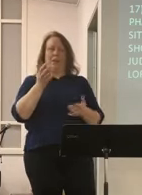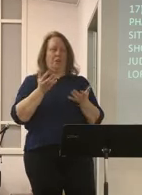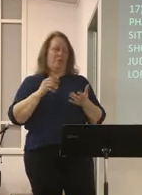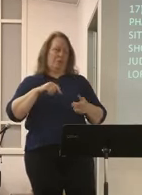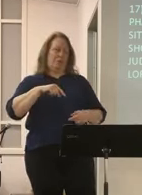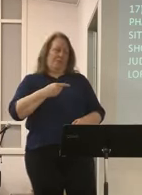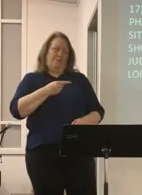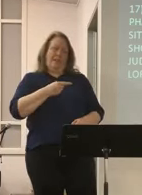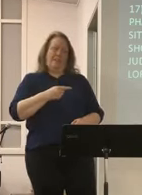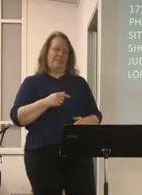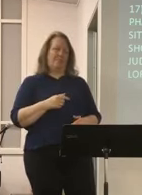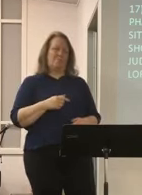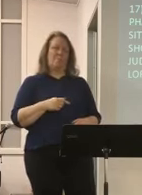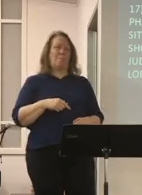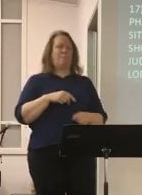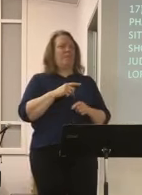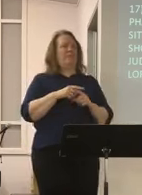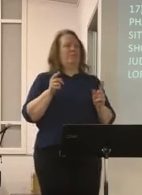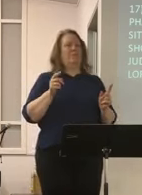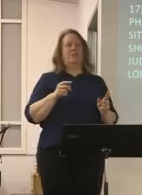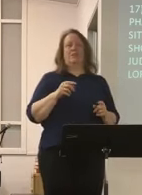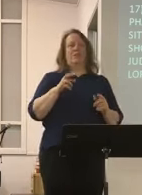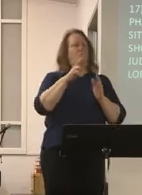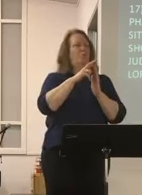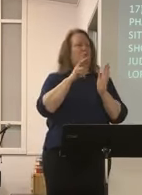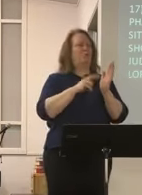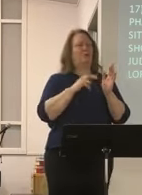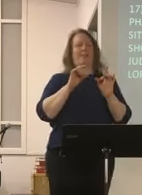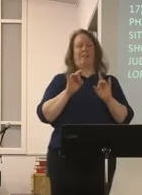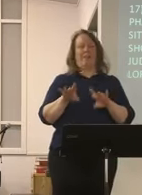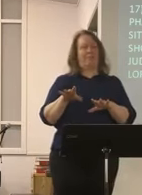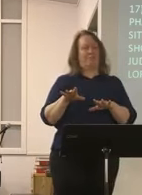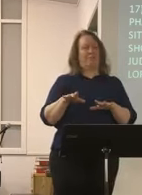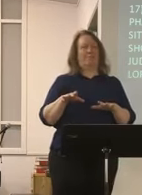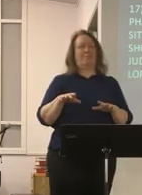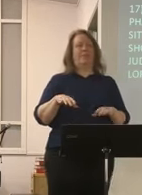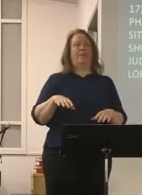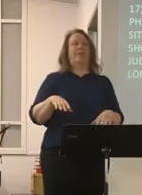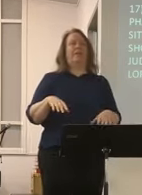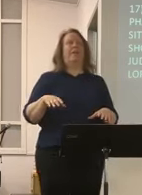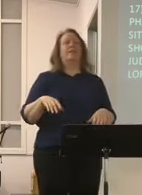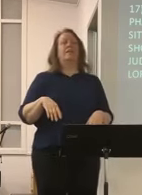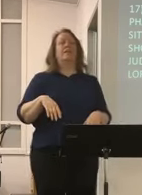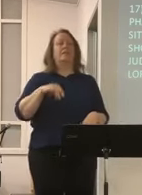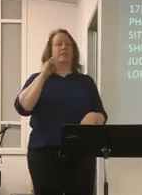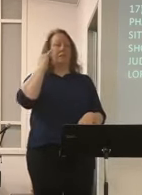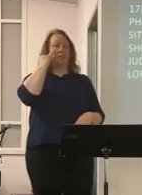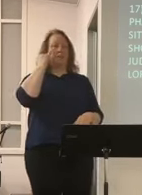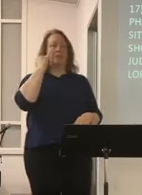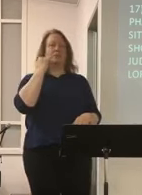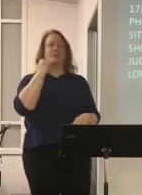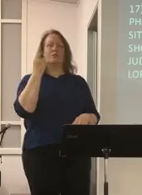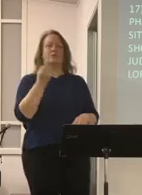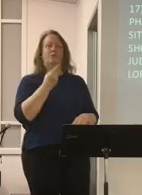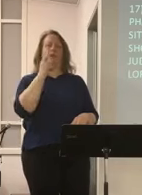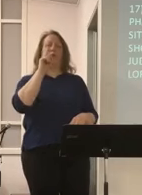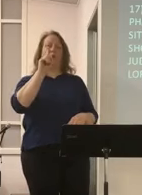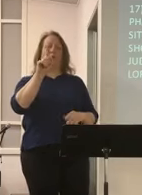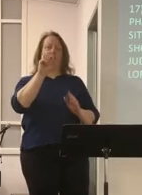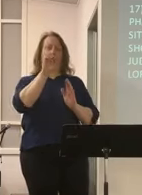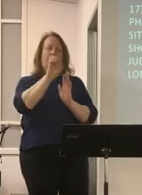but this is how ridiculous the rules are, that if they have more than one elevator, if there's only one, this